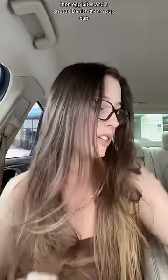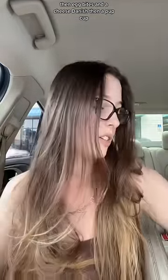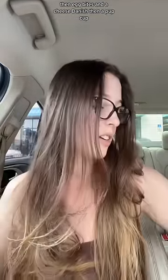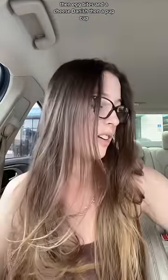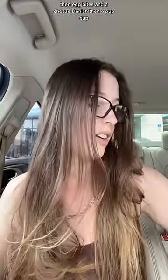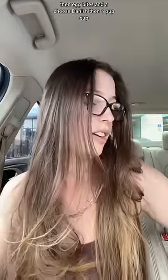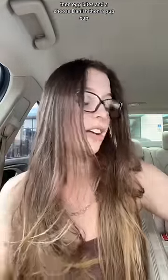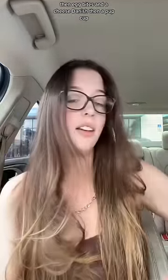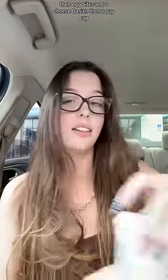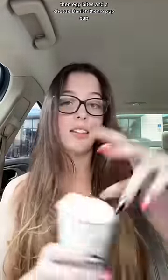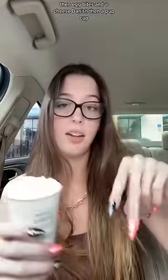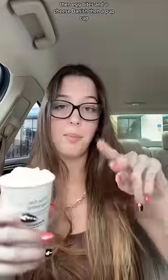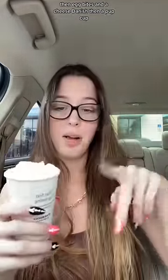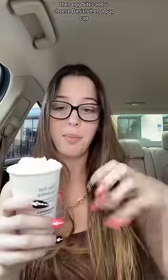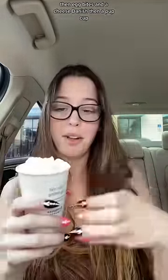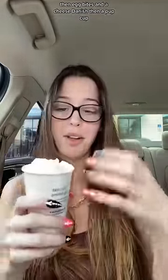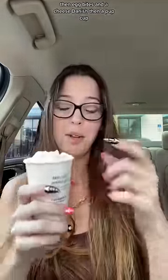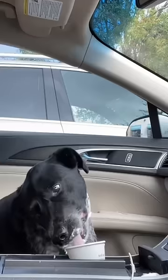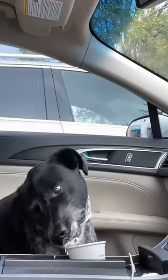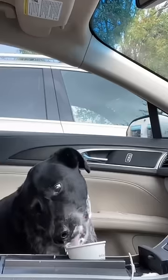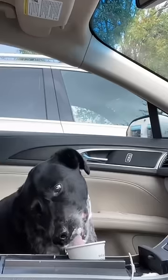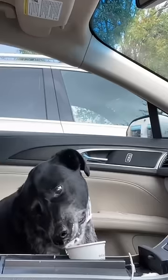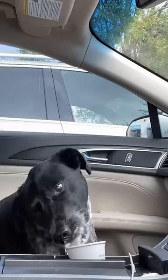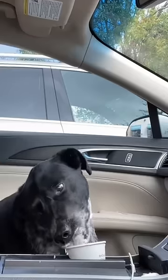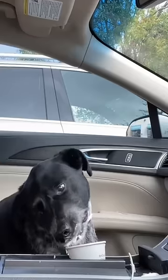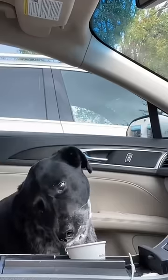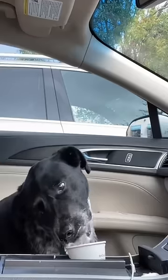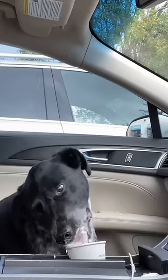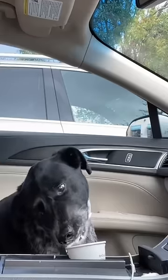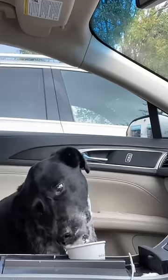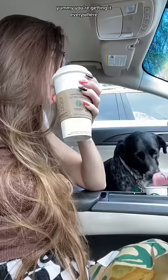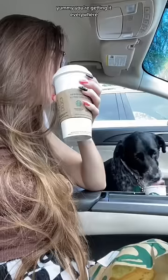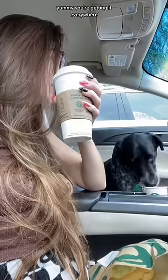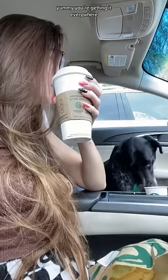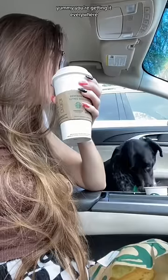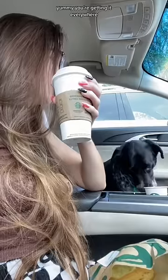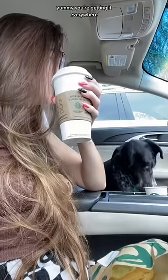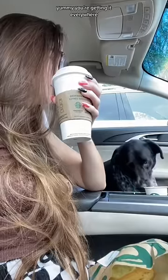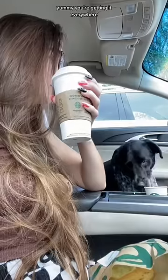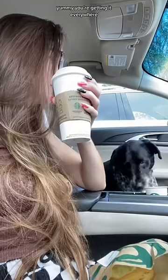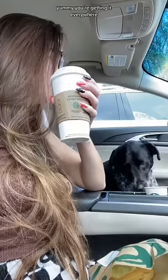Then a pup cup. Getting it everywhere.